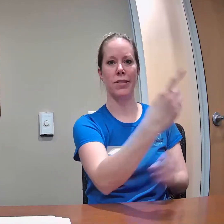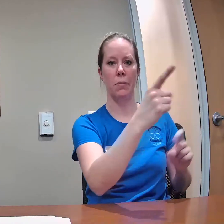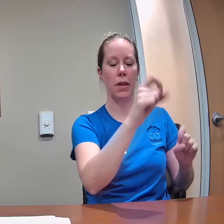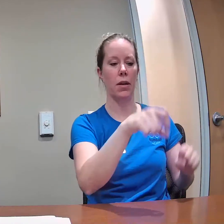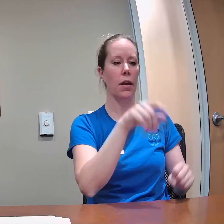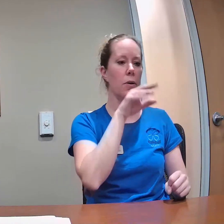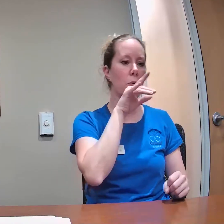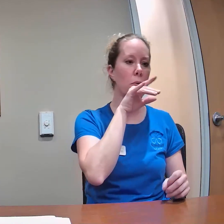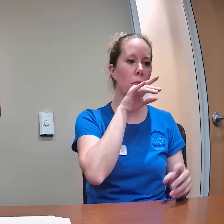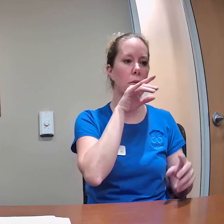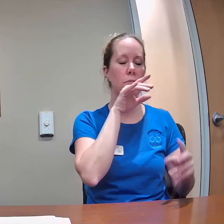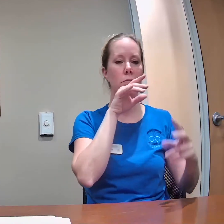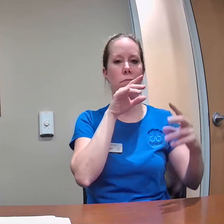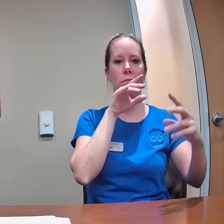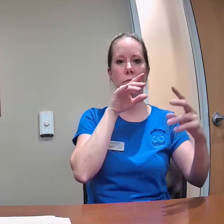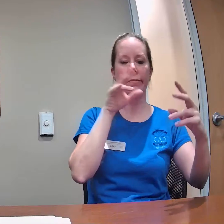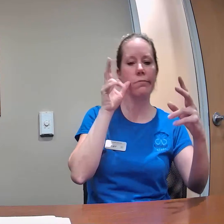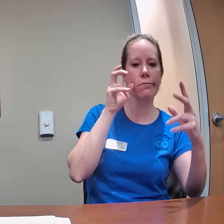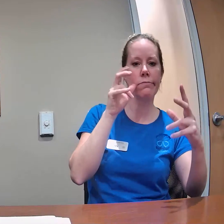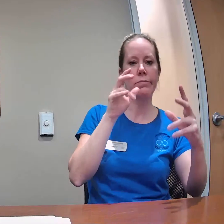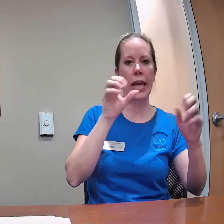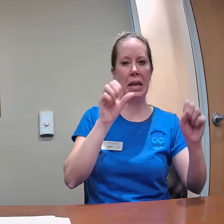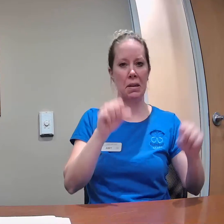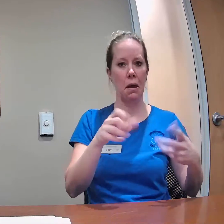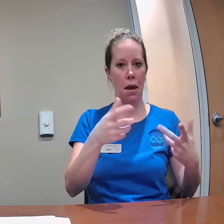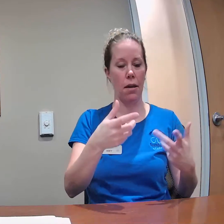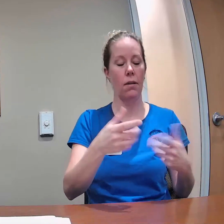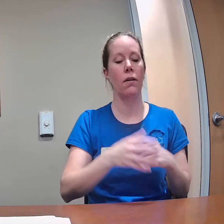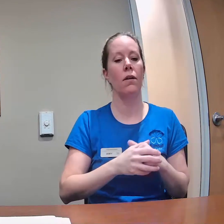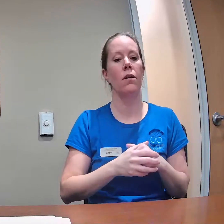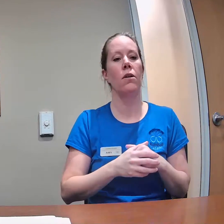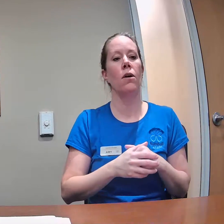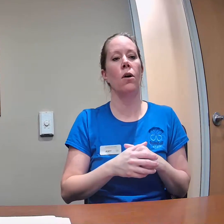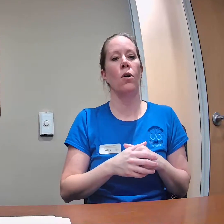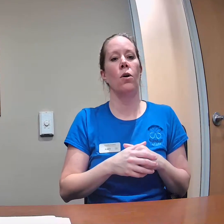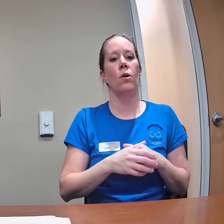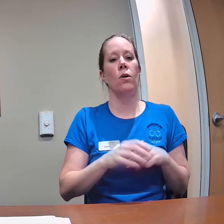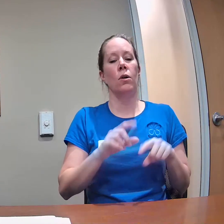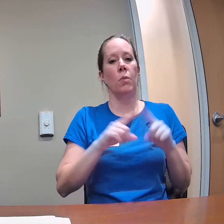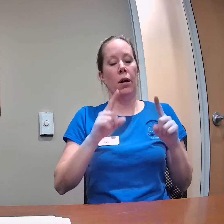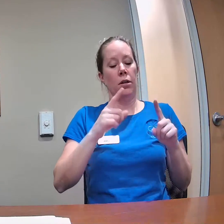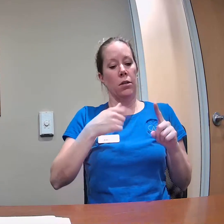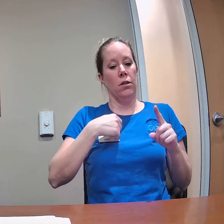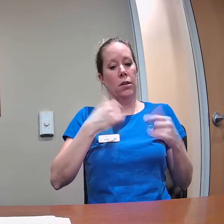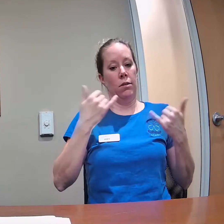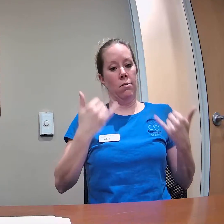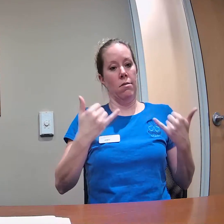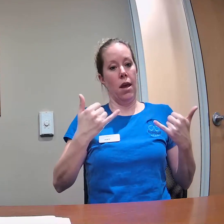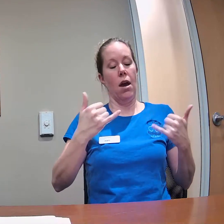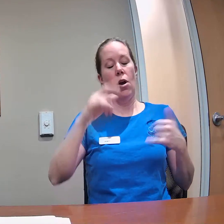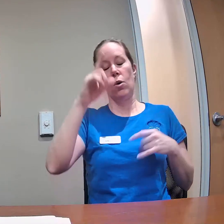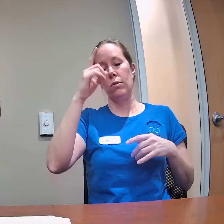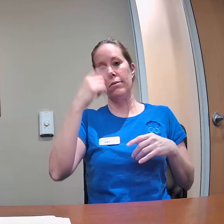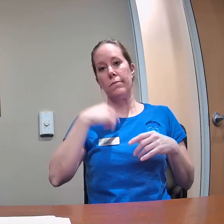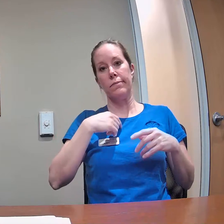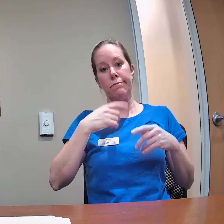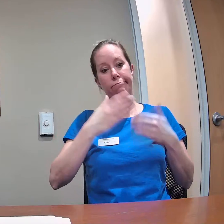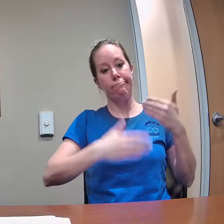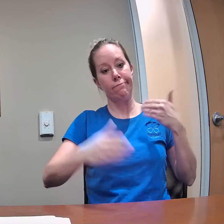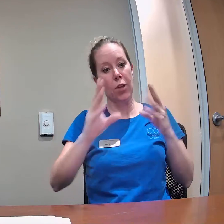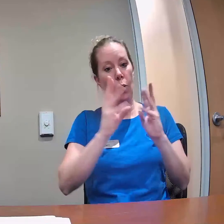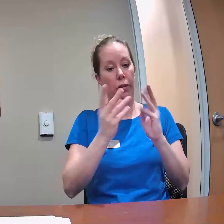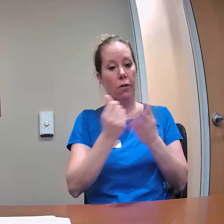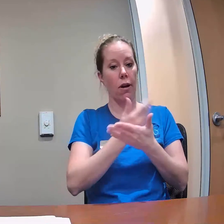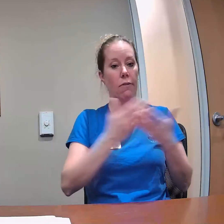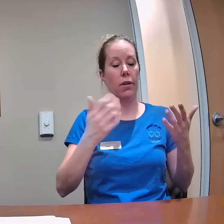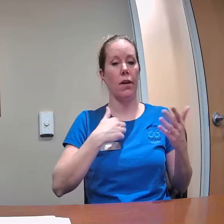window. We are going to be asking people not to go to the windows of the residents' rooms or to the windows that